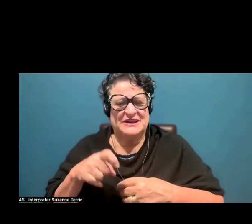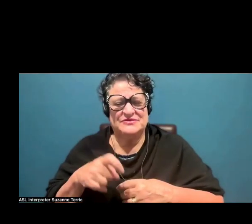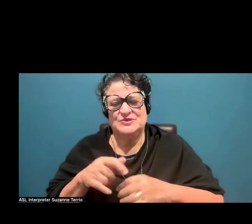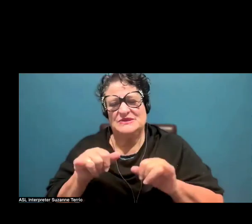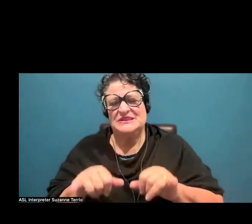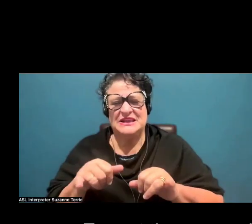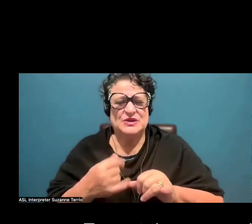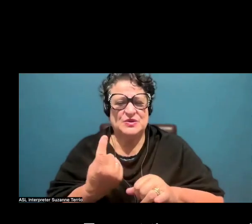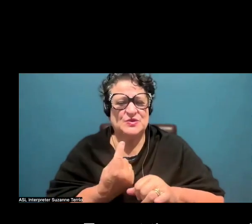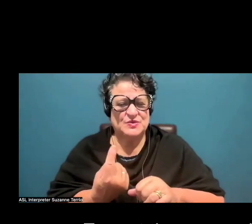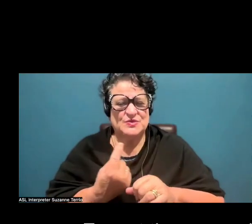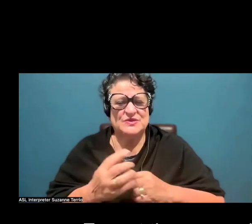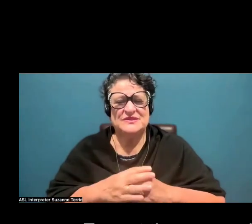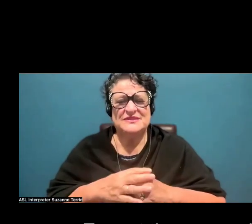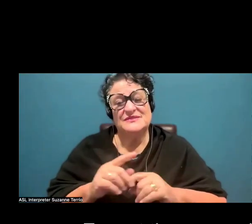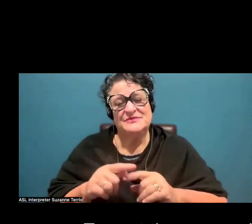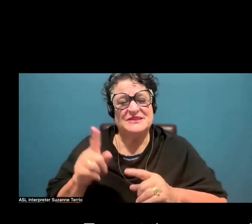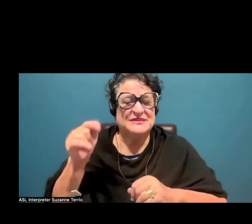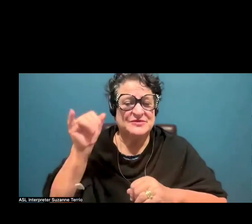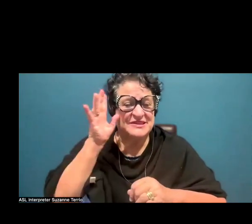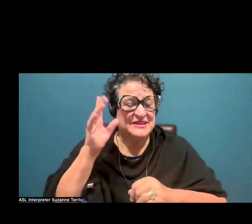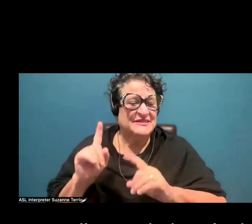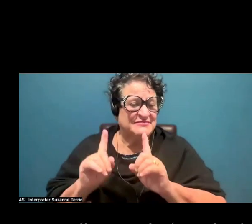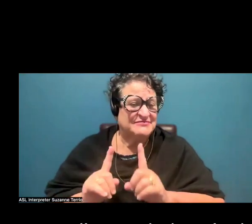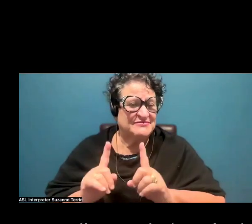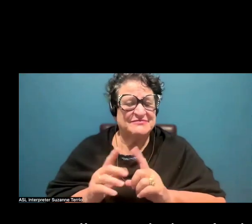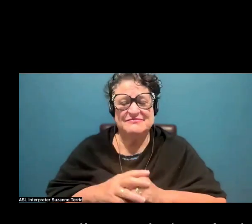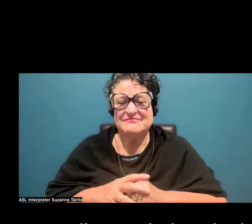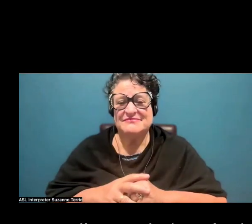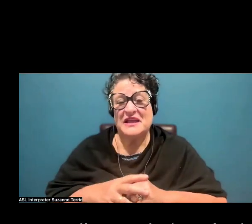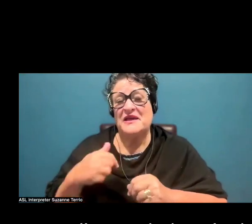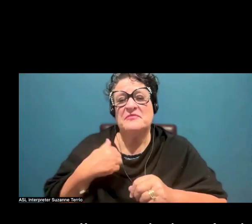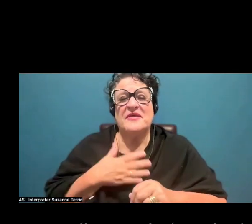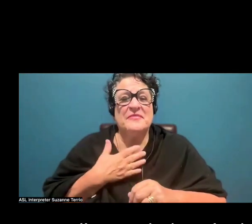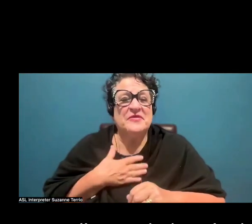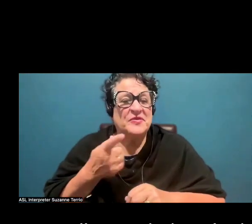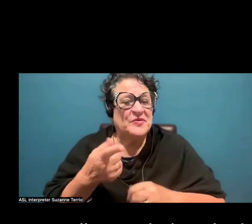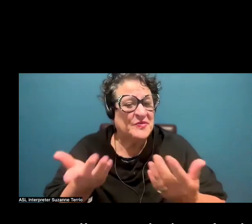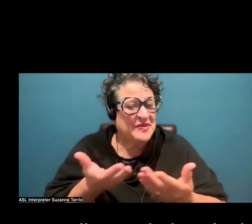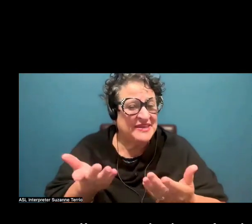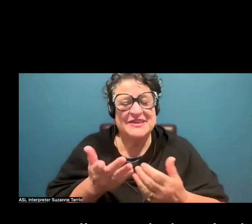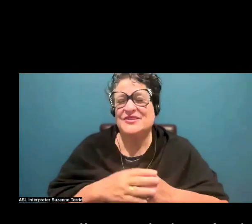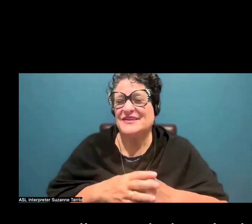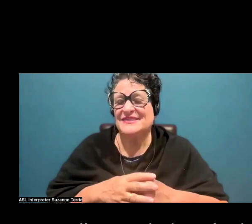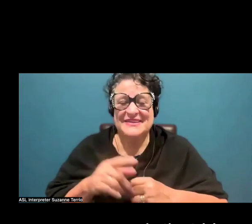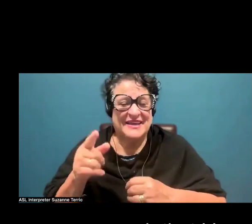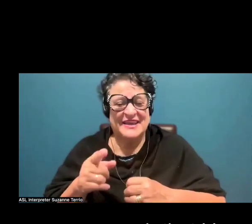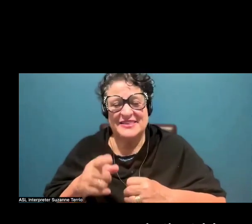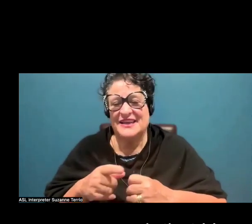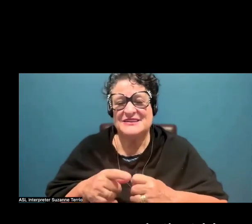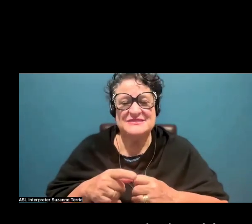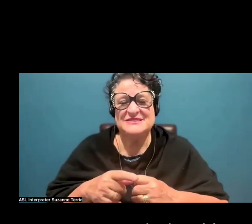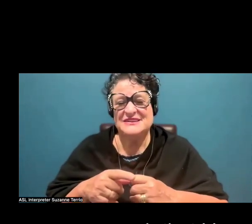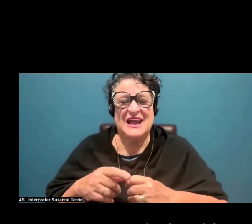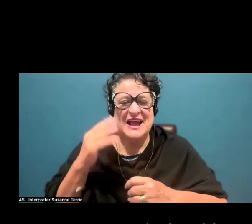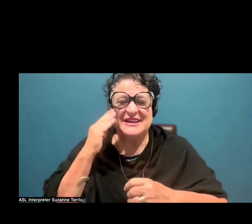alone. Except there was Dad standing next to me. I'm so glad you're here, she told him as he hugged her, and then, pitched low enough that I know